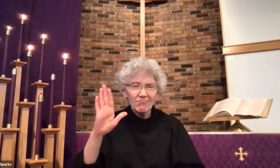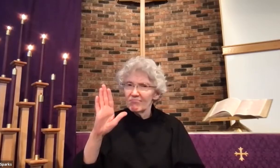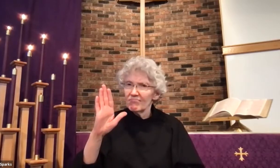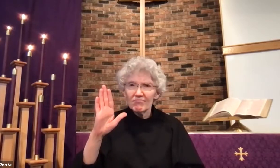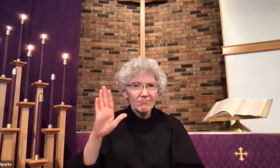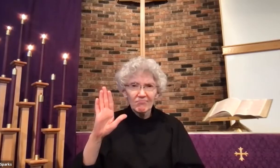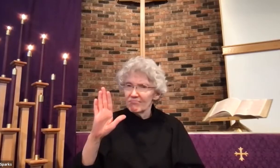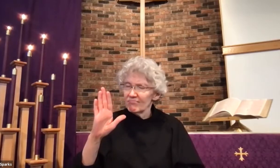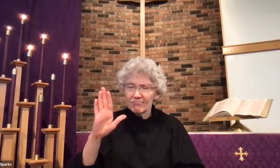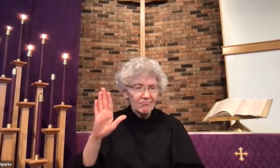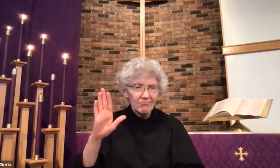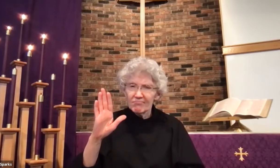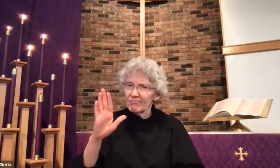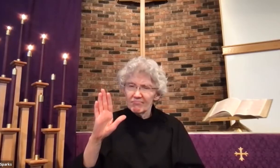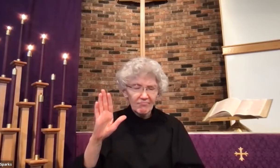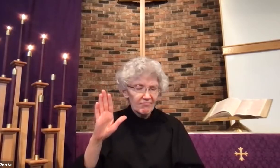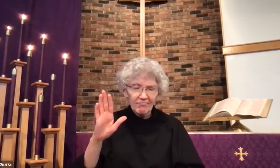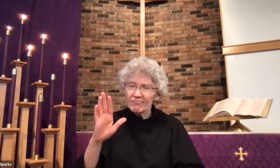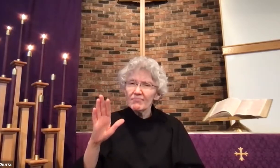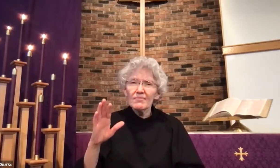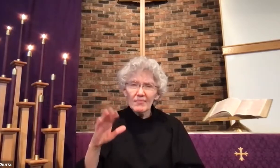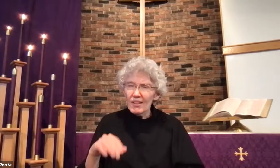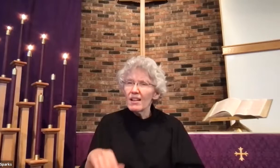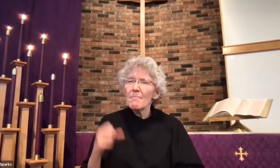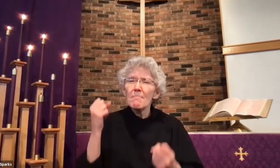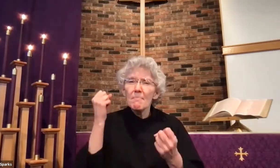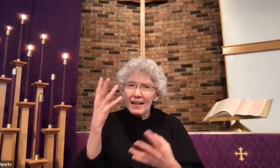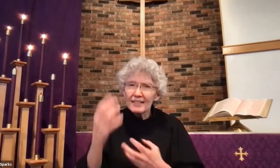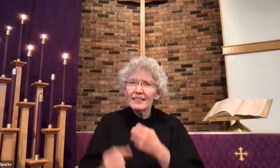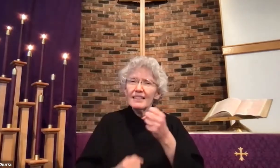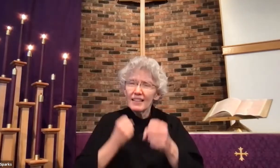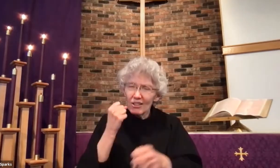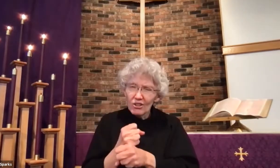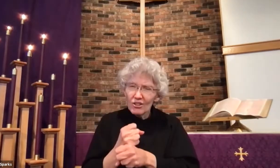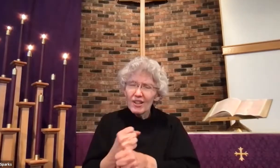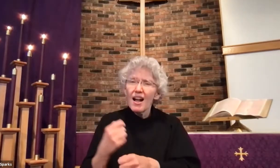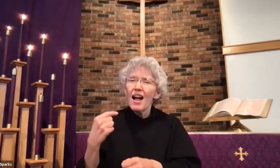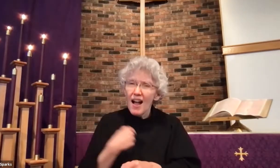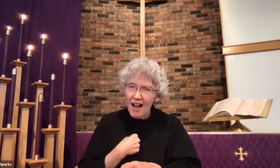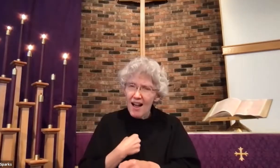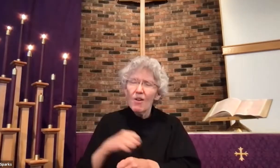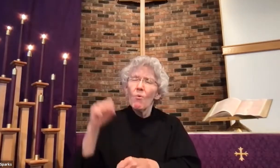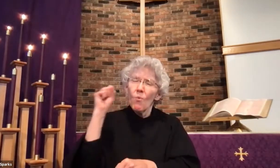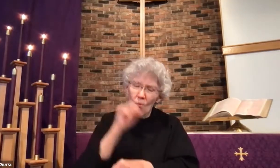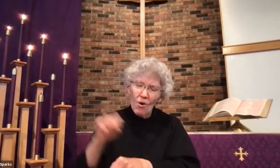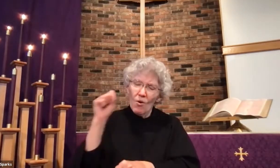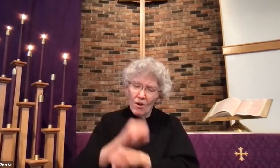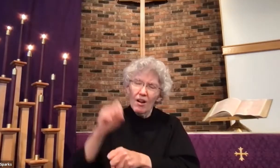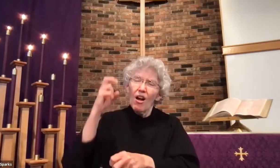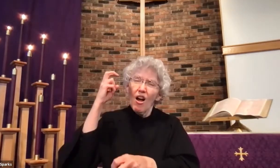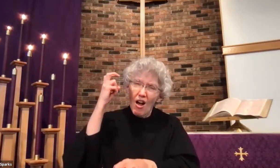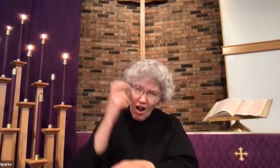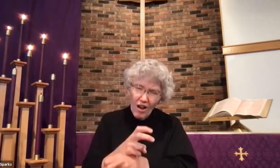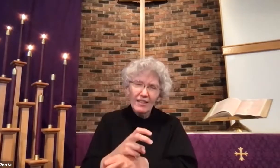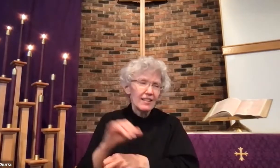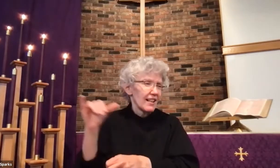But he said to his father, look, for all these years I have worked like a slave for you. I have always